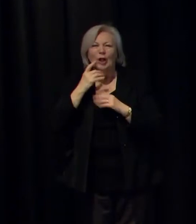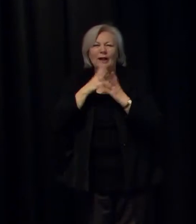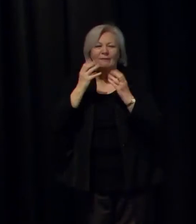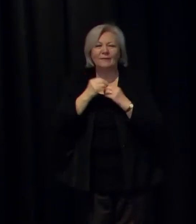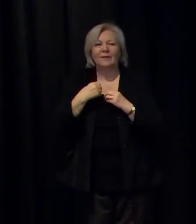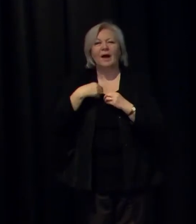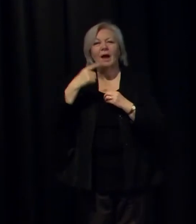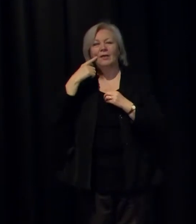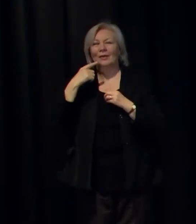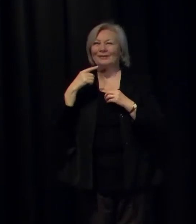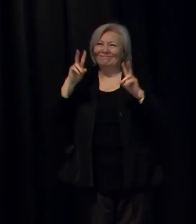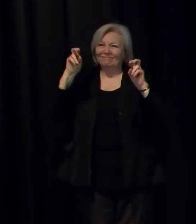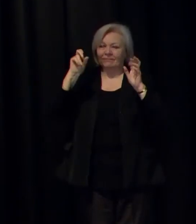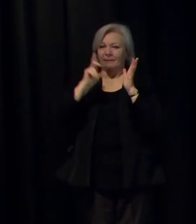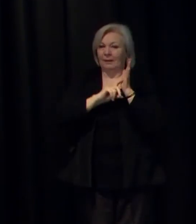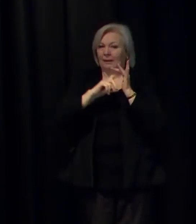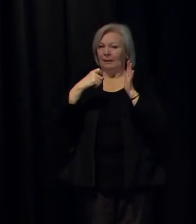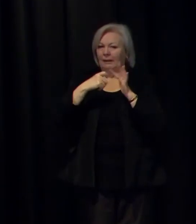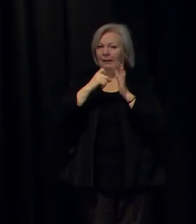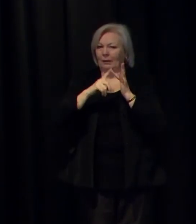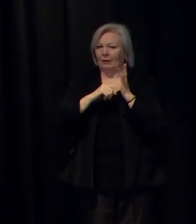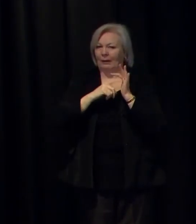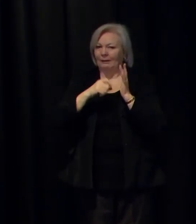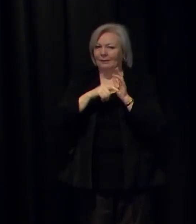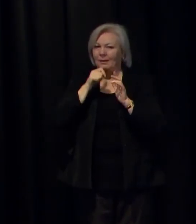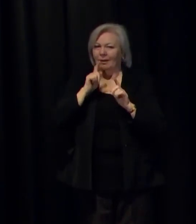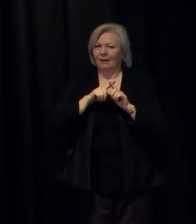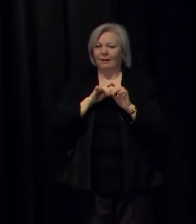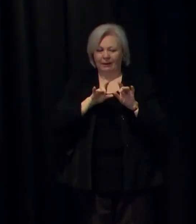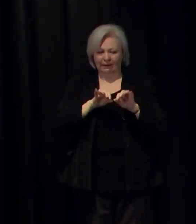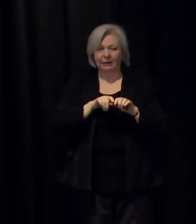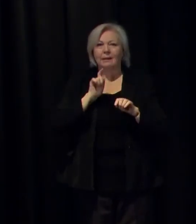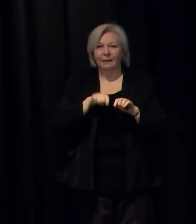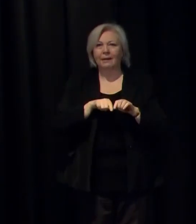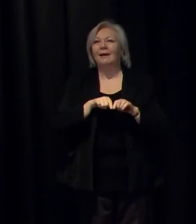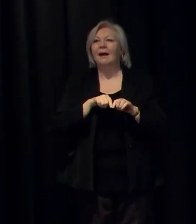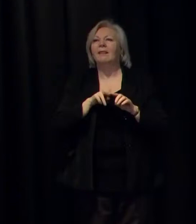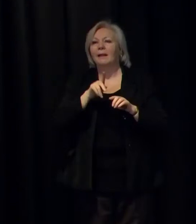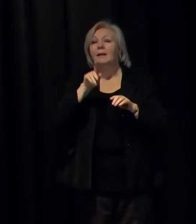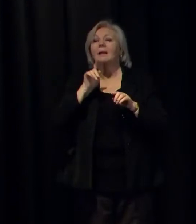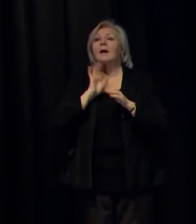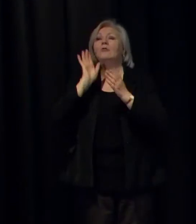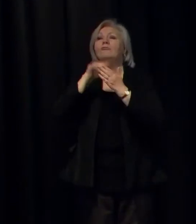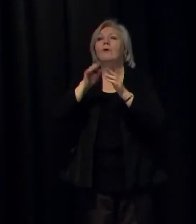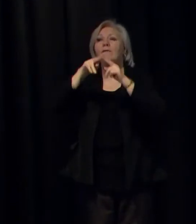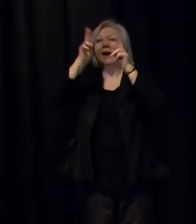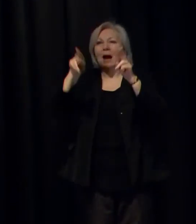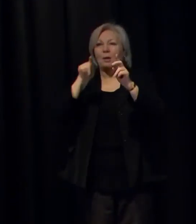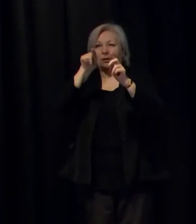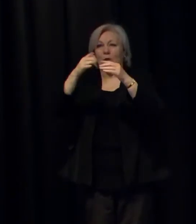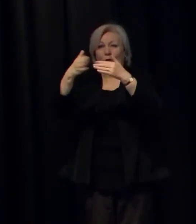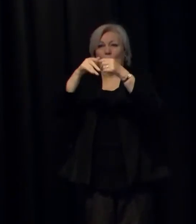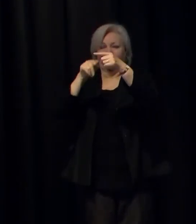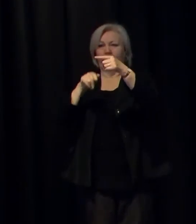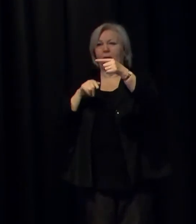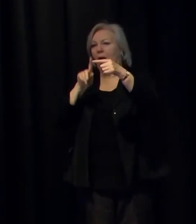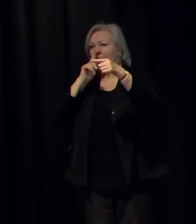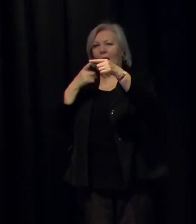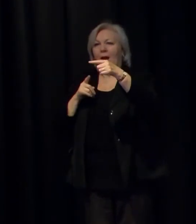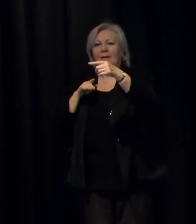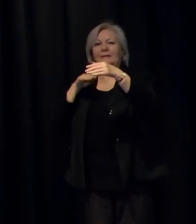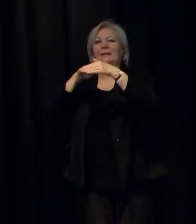collect Halloween this year. I think you can go to the front of the property, but don't enter the property, don't knock on the door. So it's that type of stuff. There are